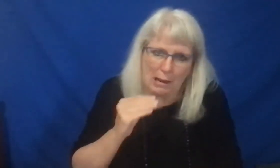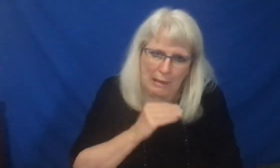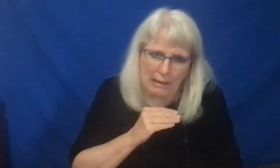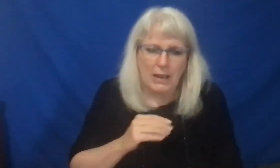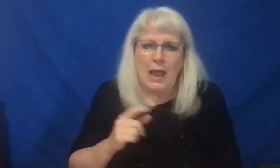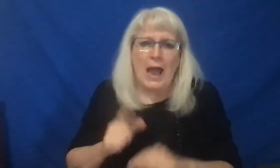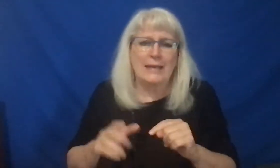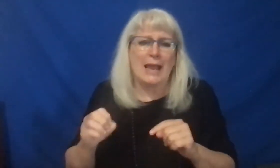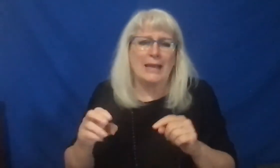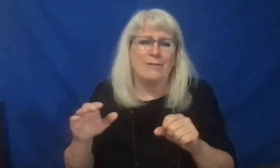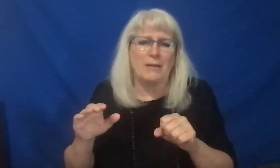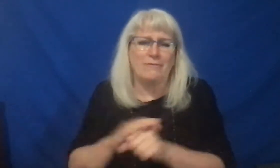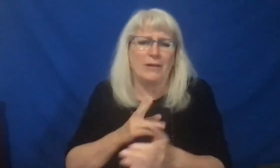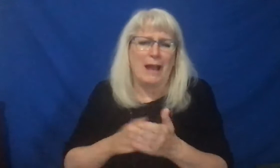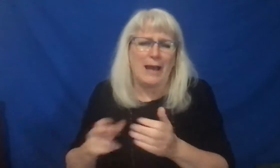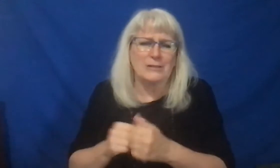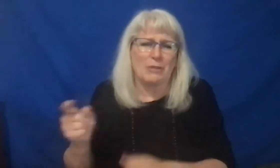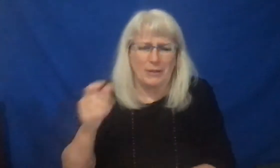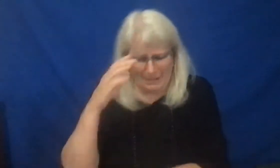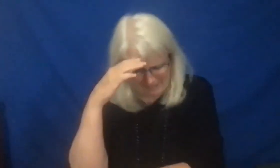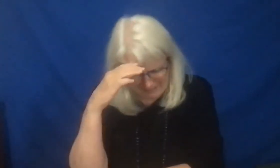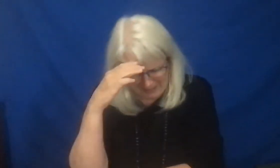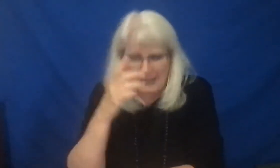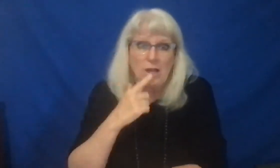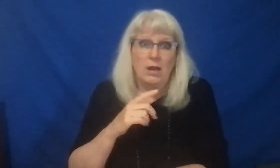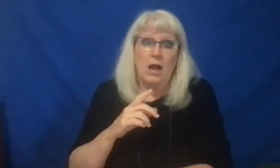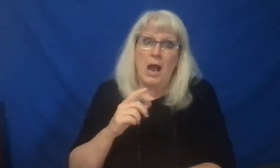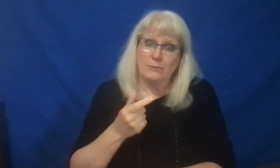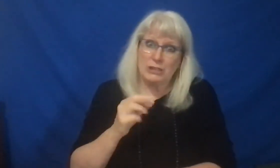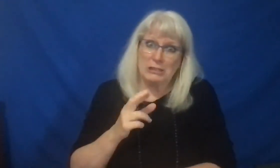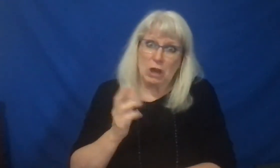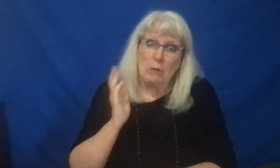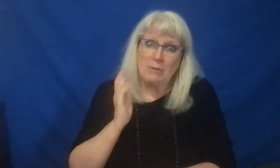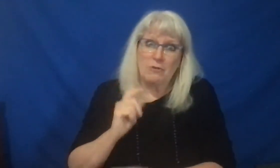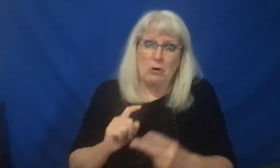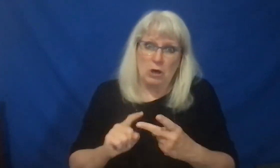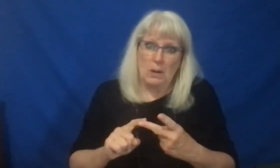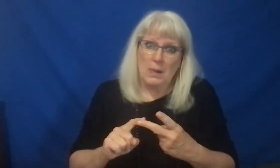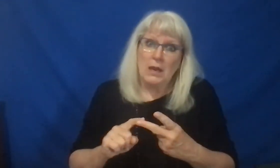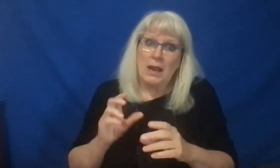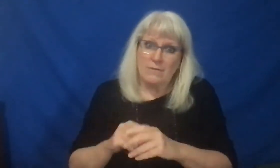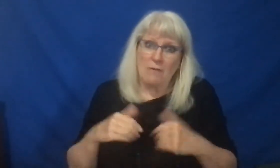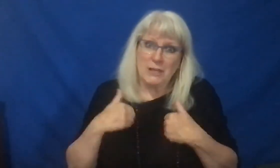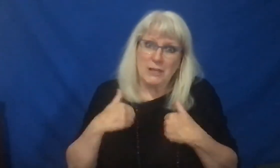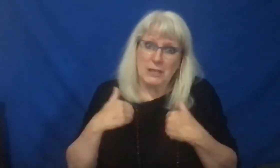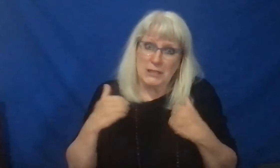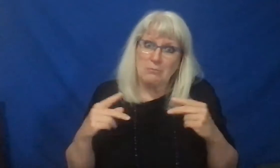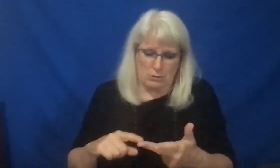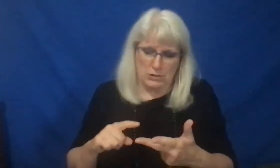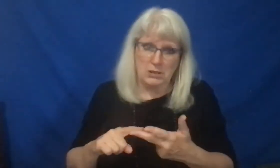fully honest with her. I've been a GSR, and I've been involved in young people, and I don't know why